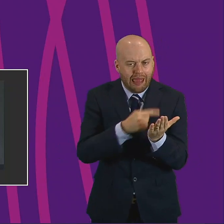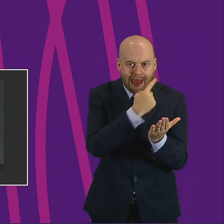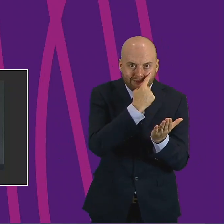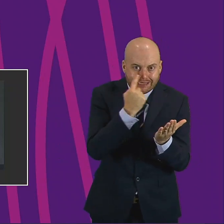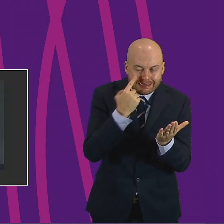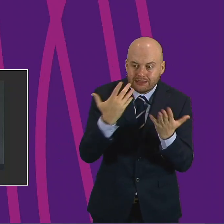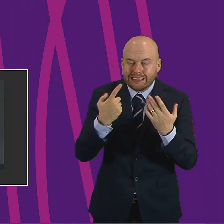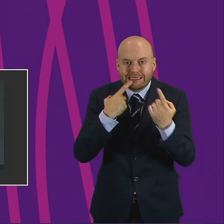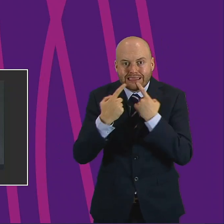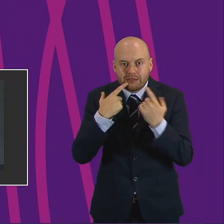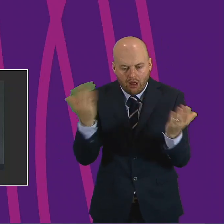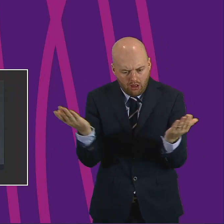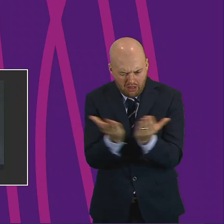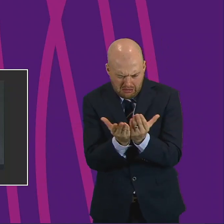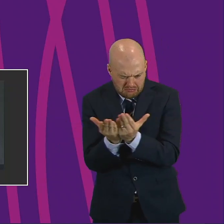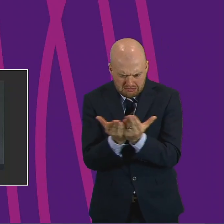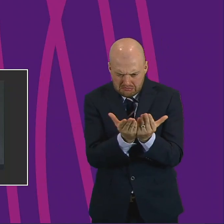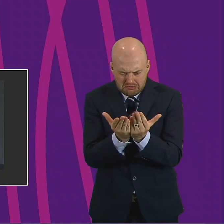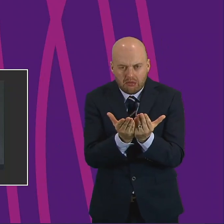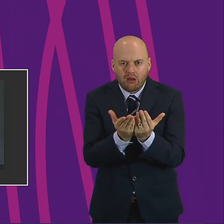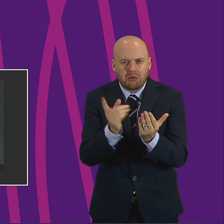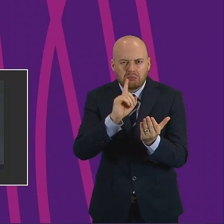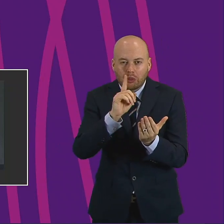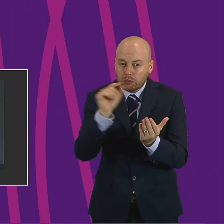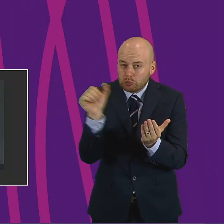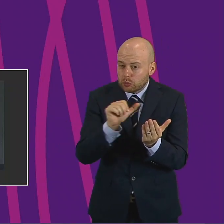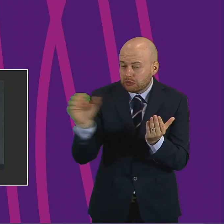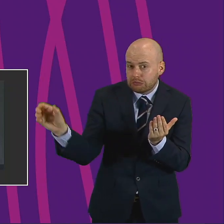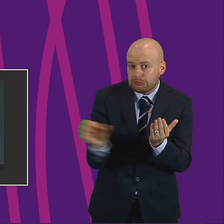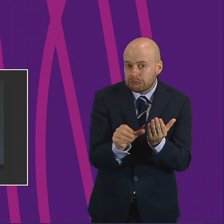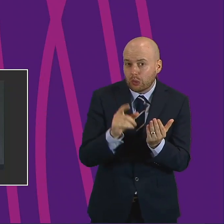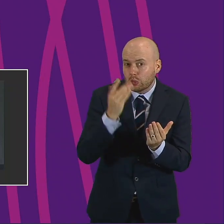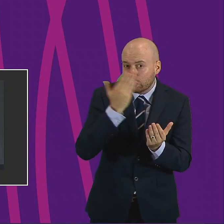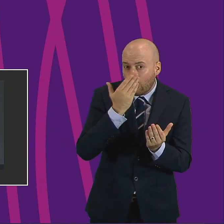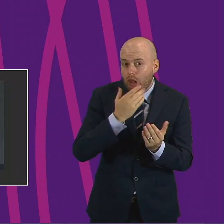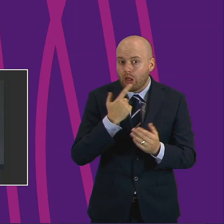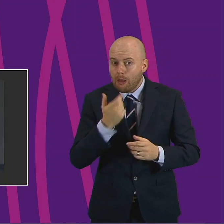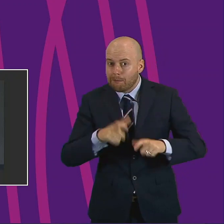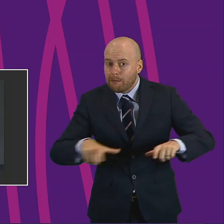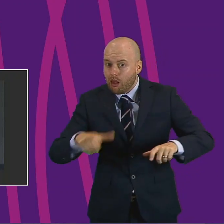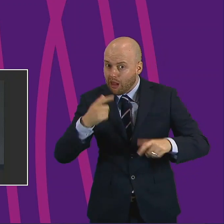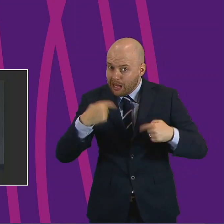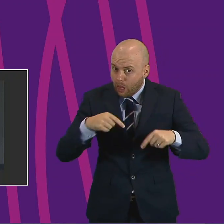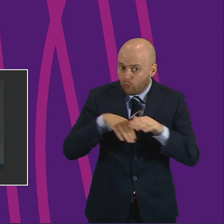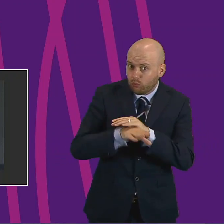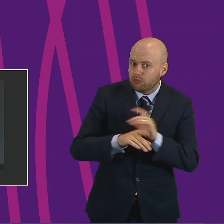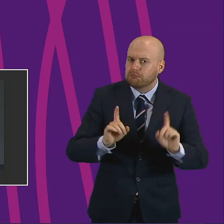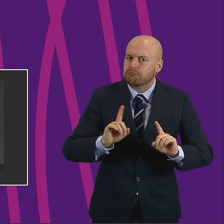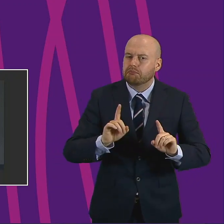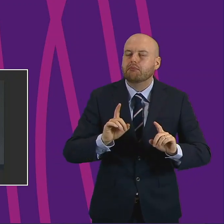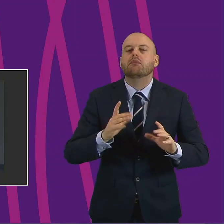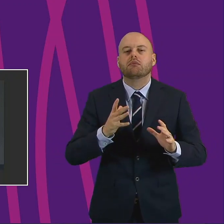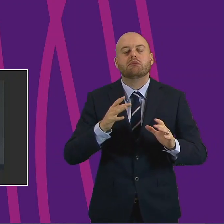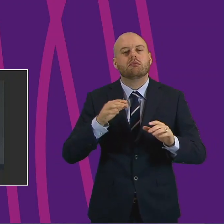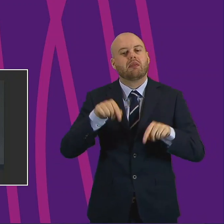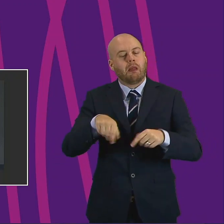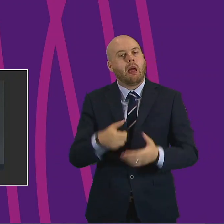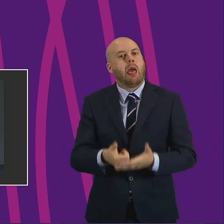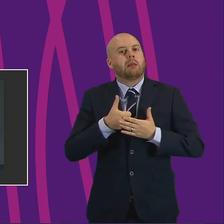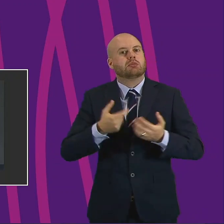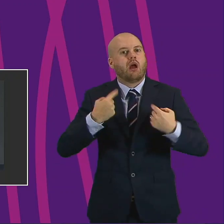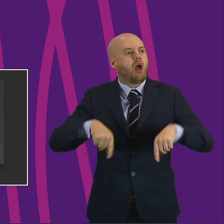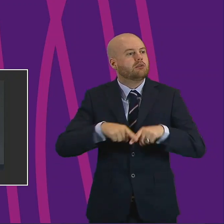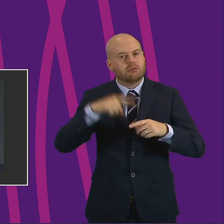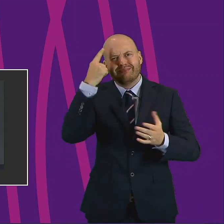schools and amongst young people. Where that suggests specific restrictions on safety can be lifted or eased without